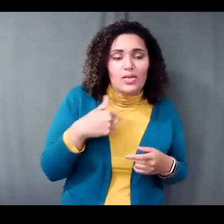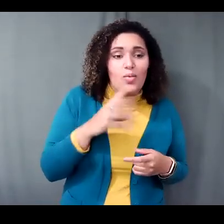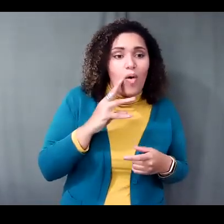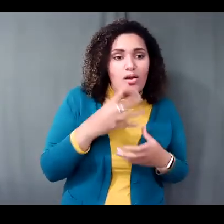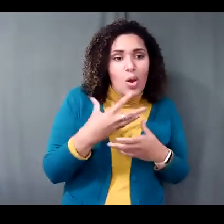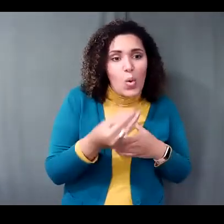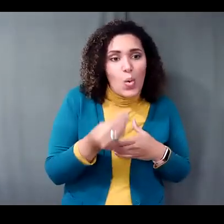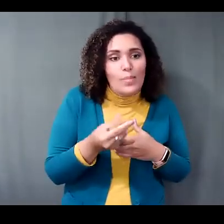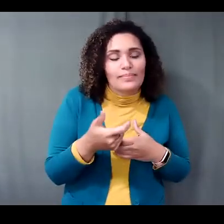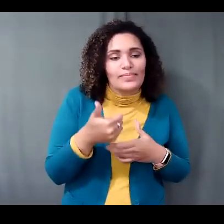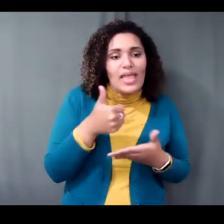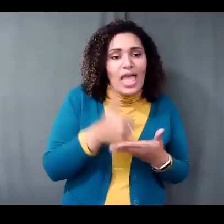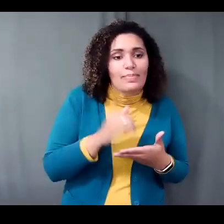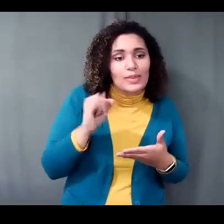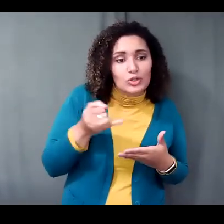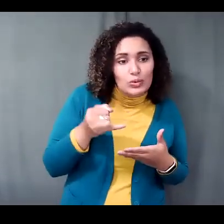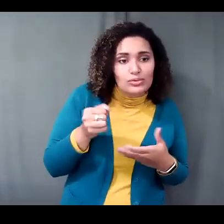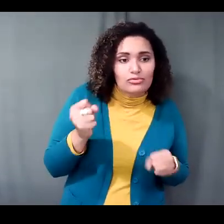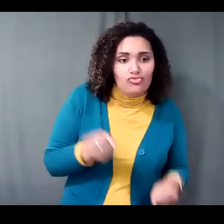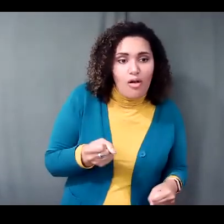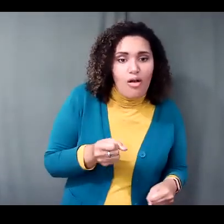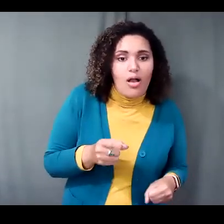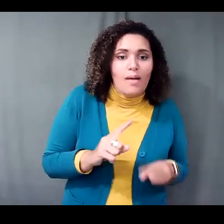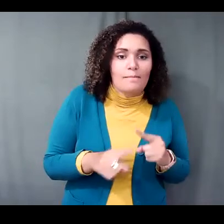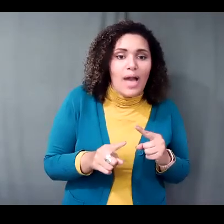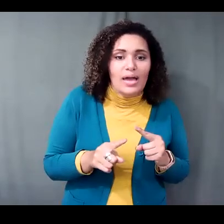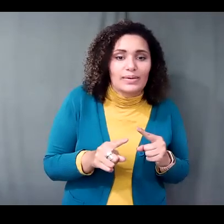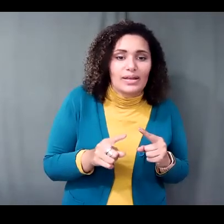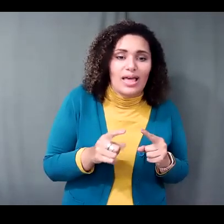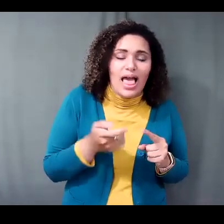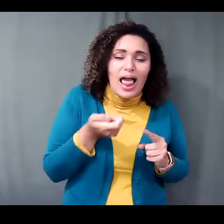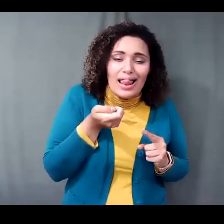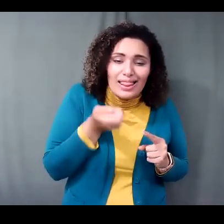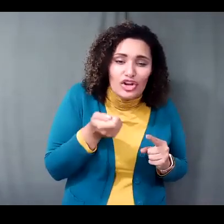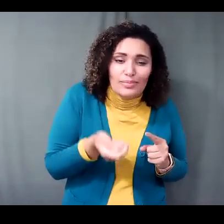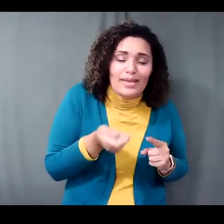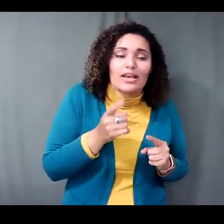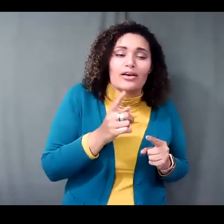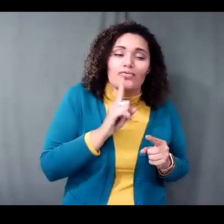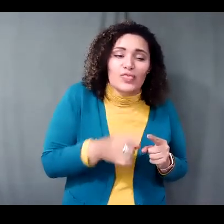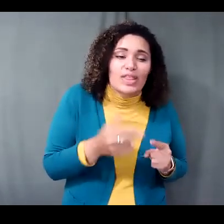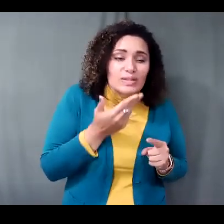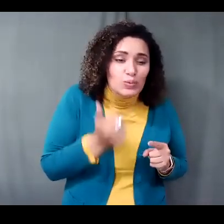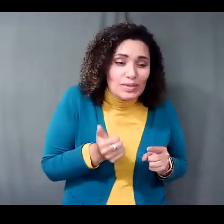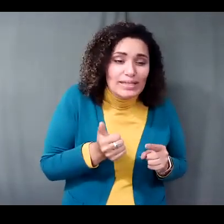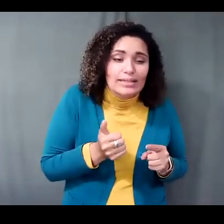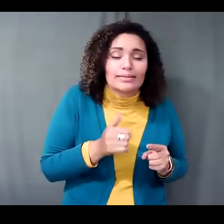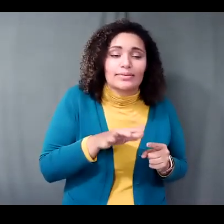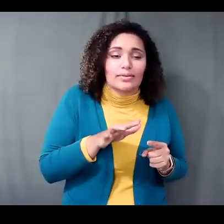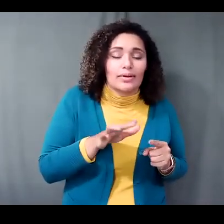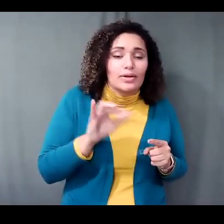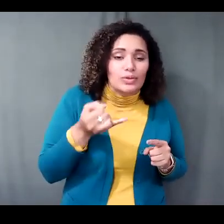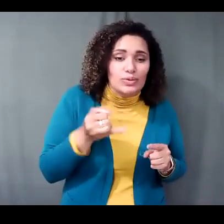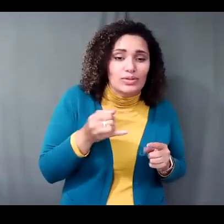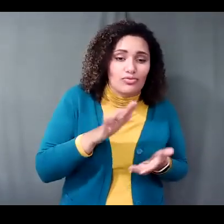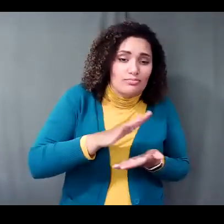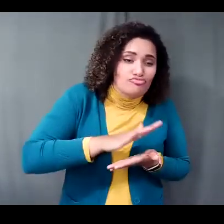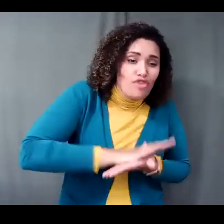in it, and putting a little sugar in it, and leaving it for years. So we have a kind of